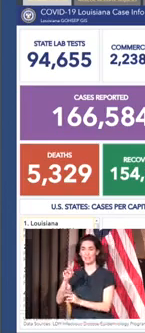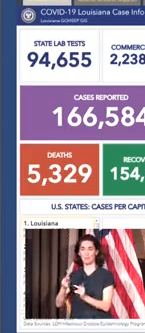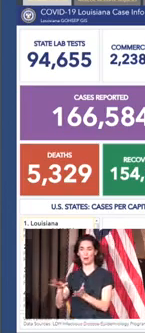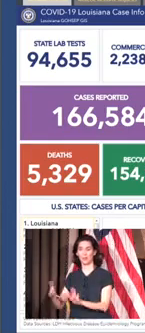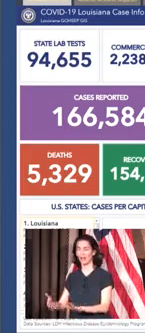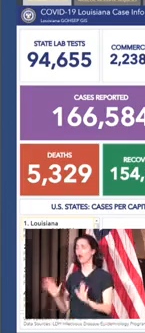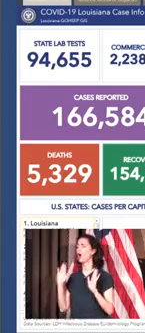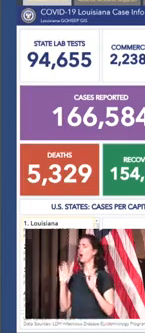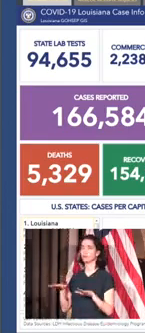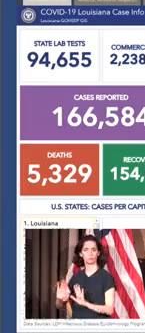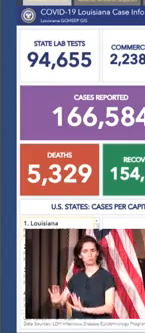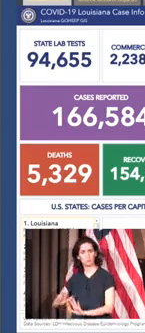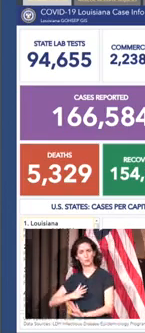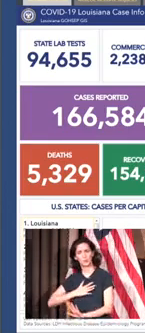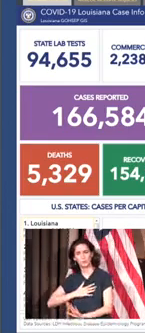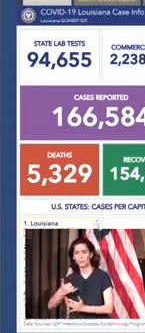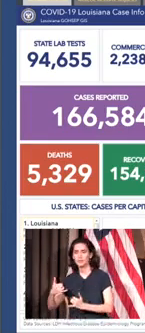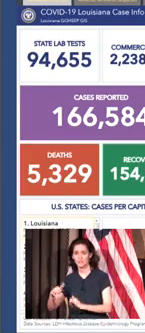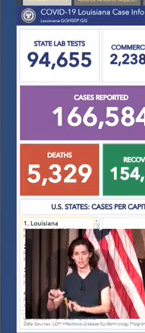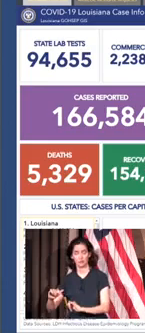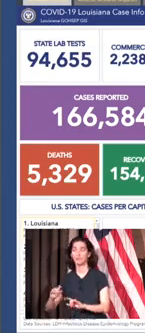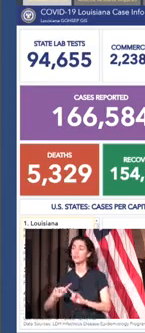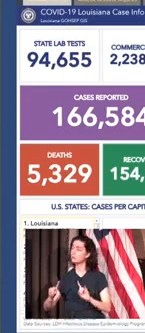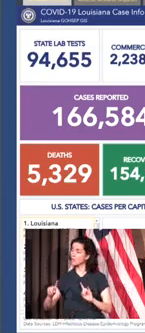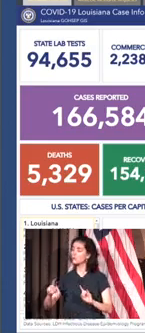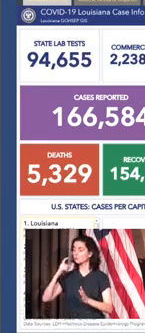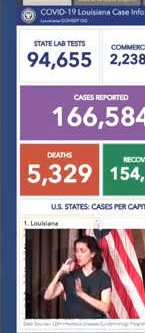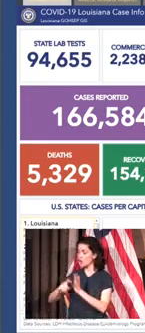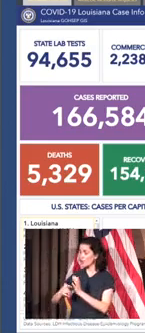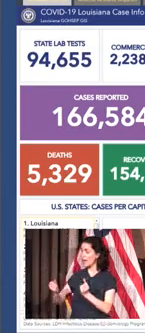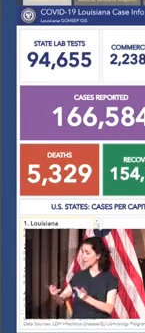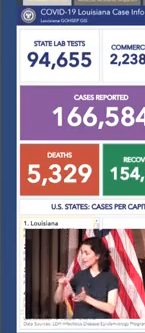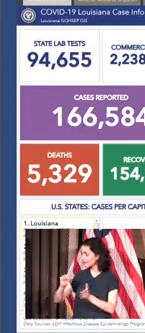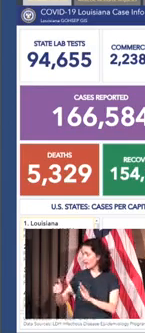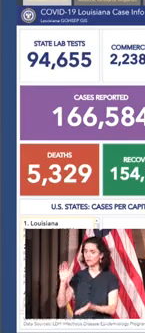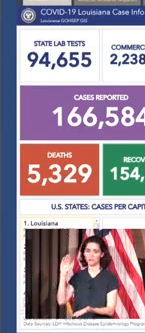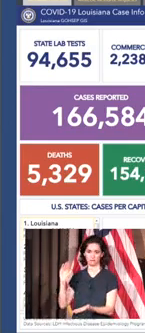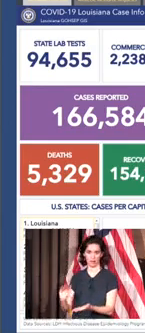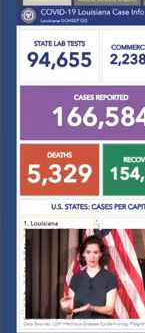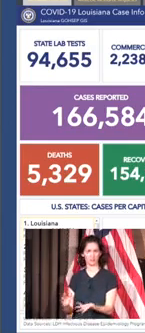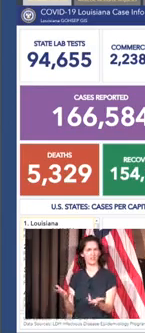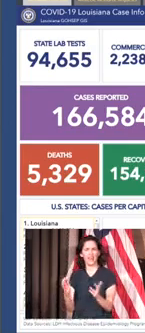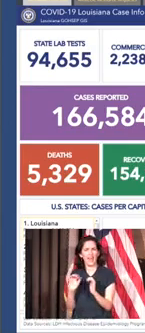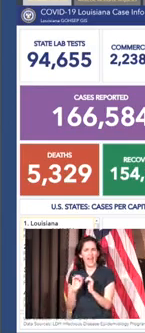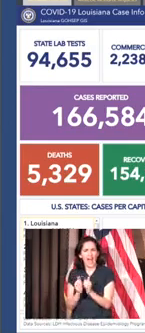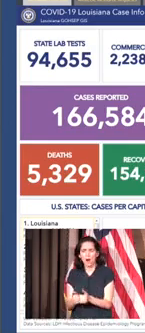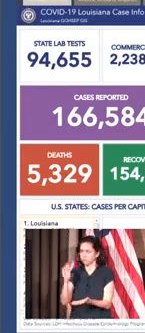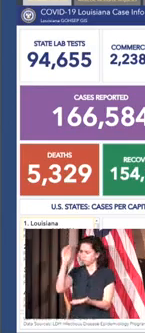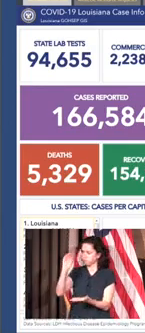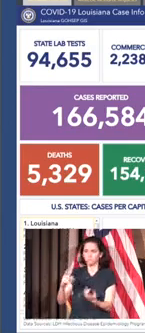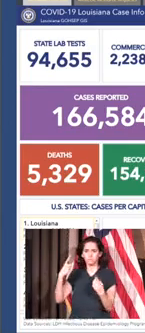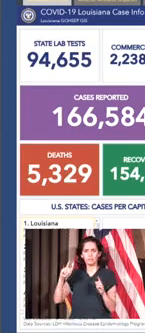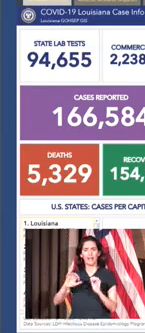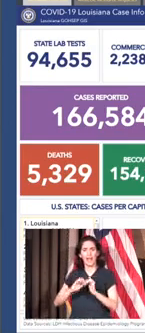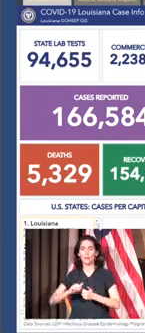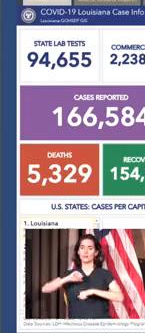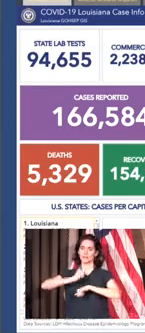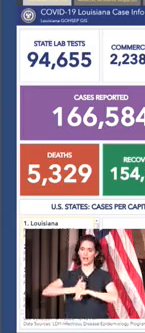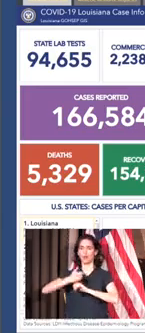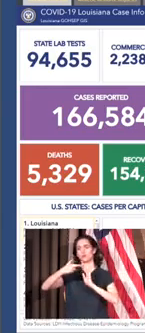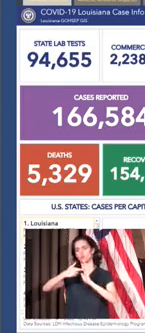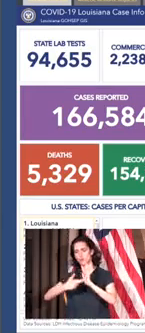acceptable. But we're seeing decreased deaths as well. This is all due to the mitigation measures and the restrictions that we have in place. So